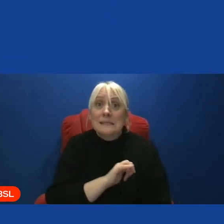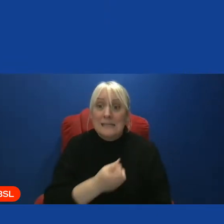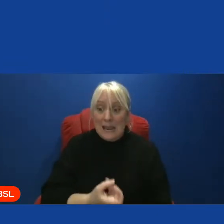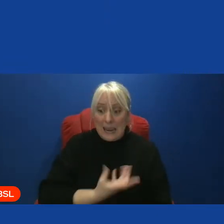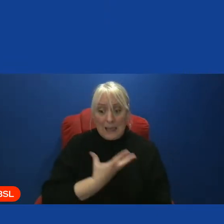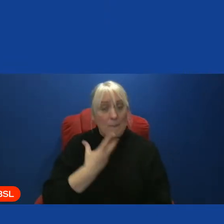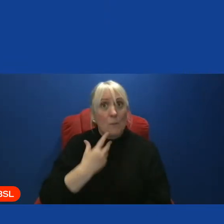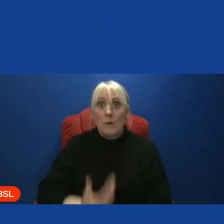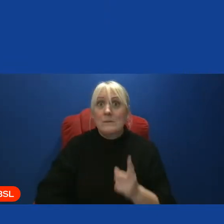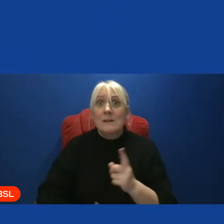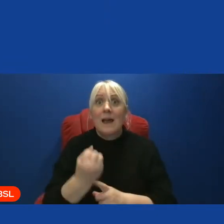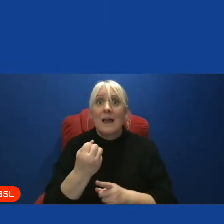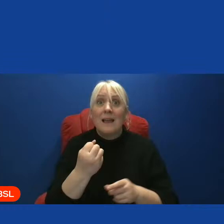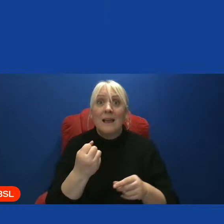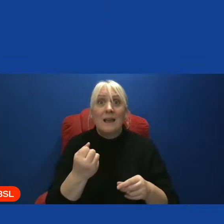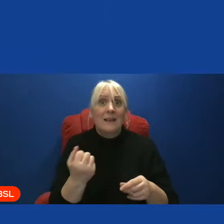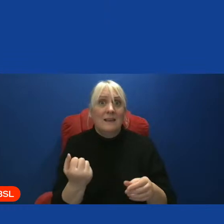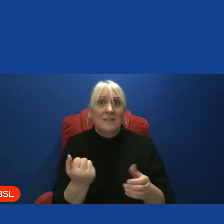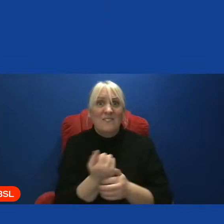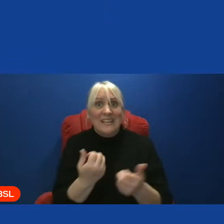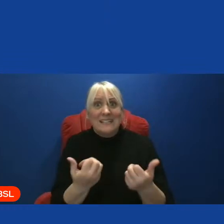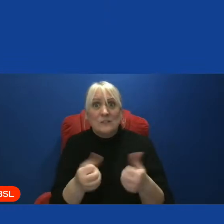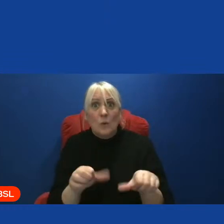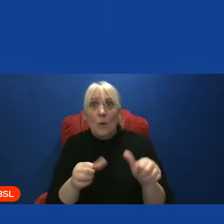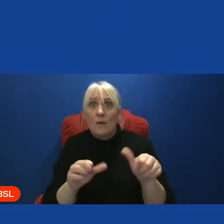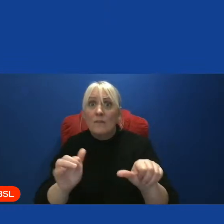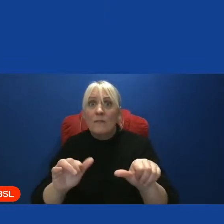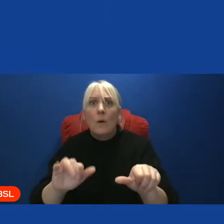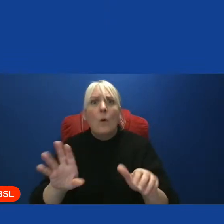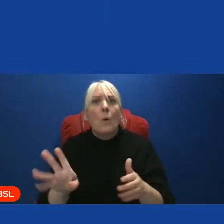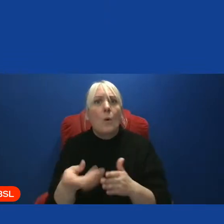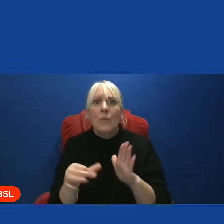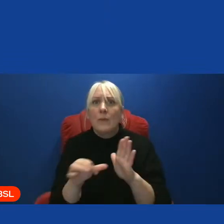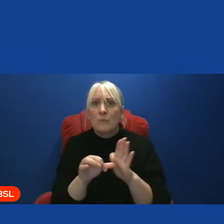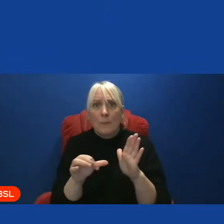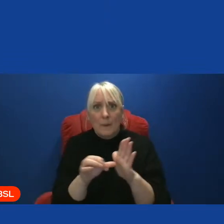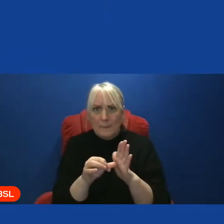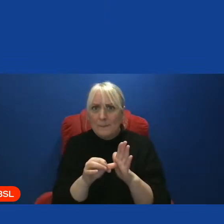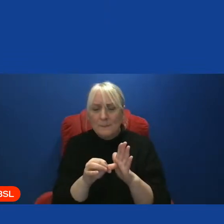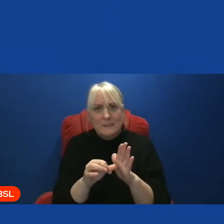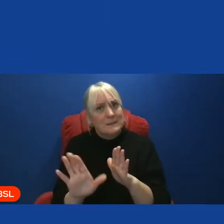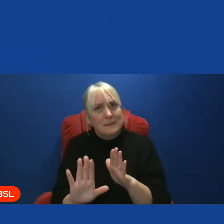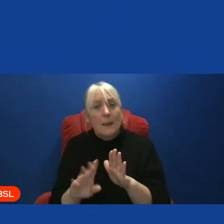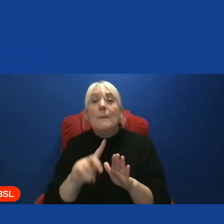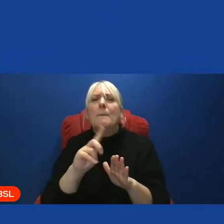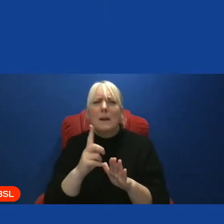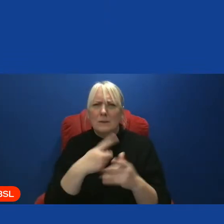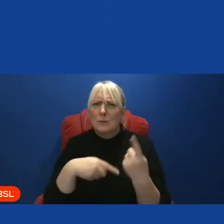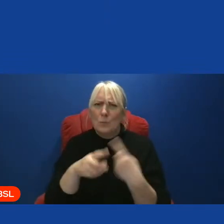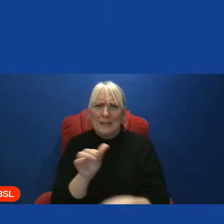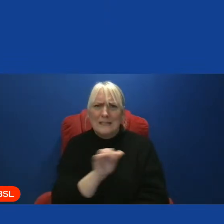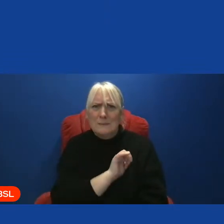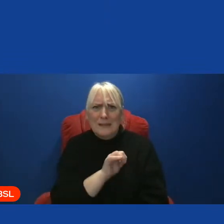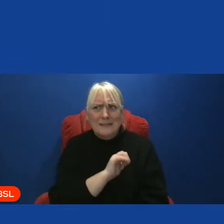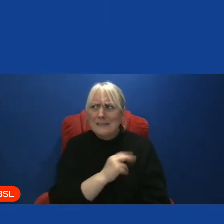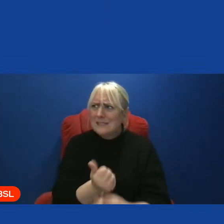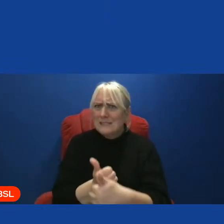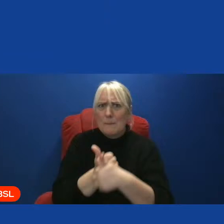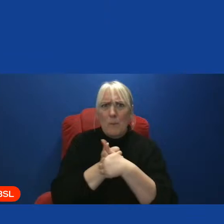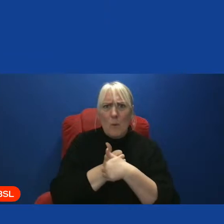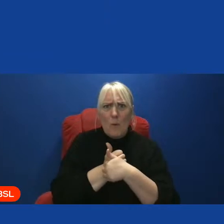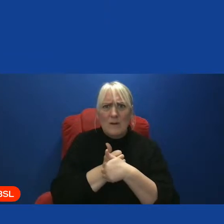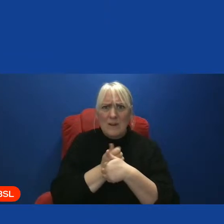fix all the ills that the previous administration have created. But what we did expect was a little bit of support